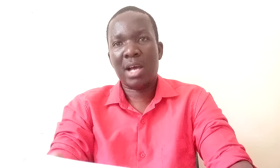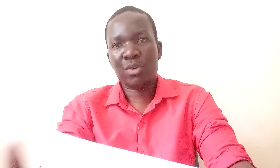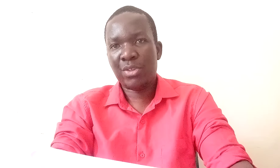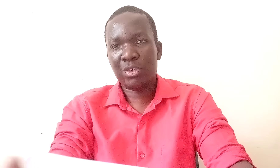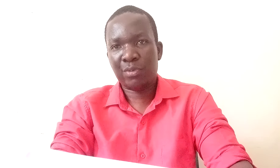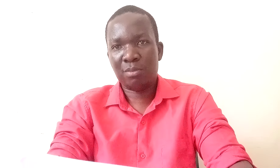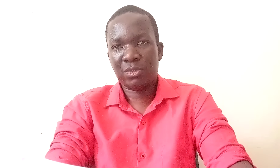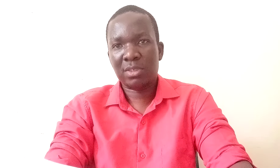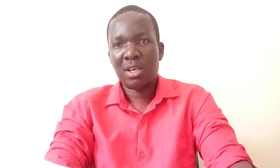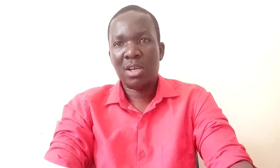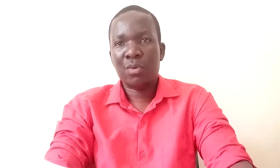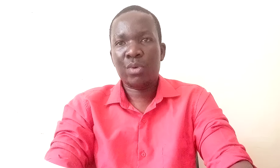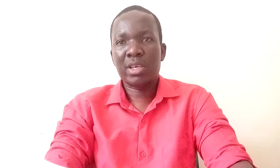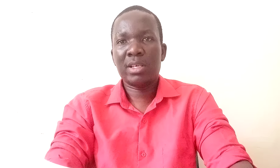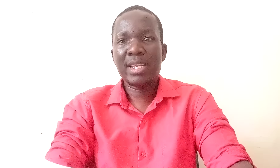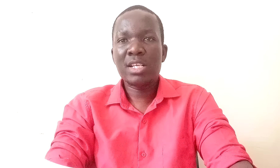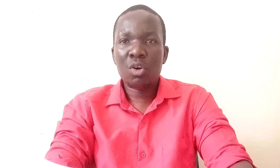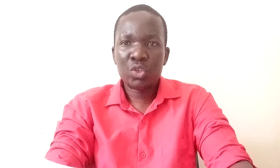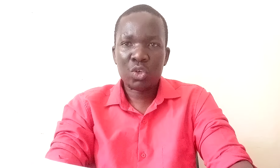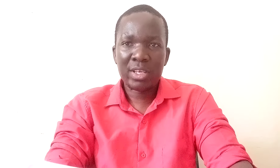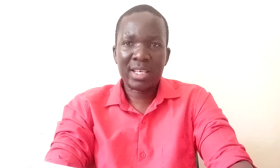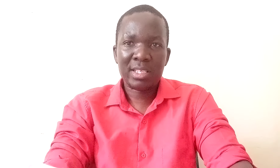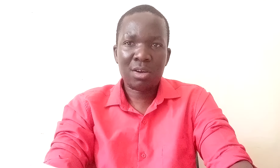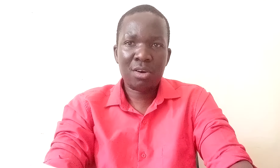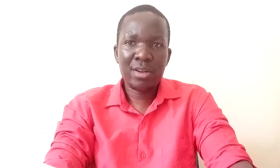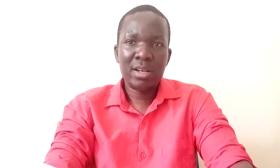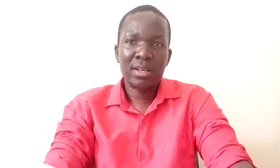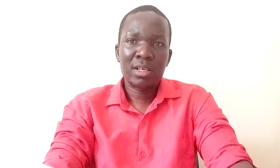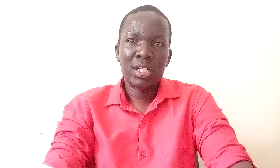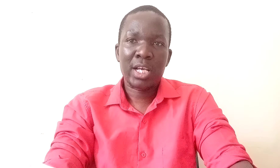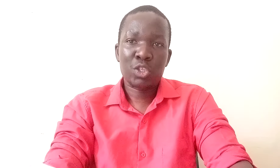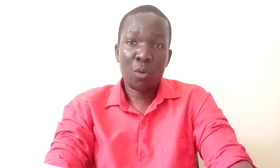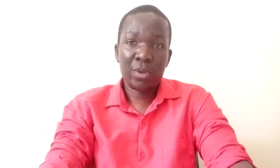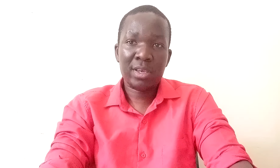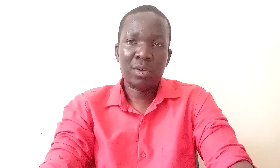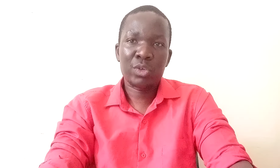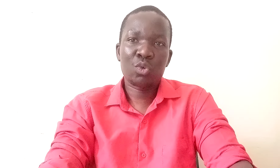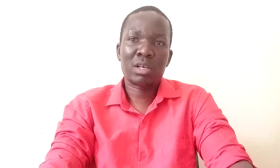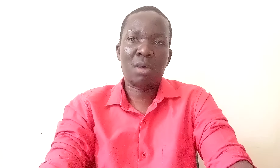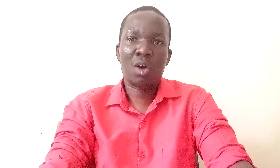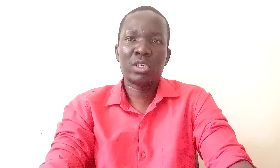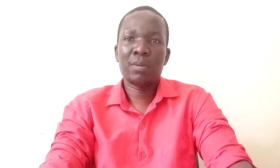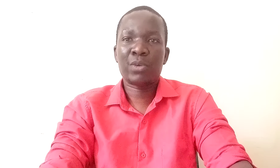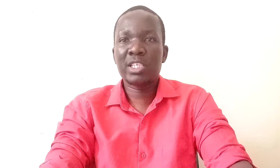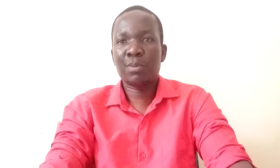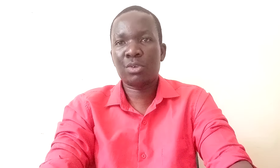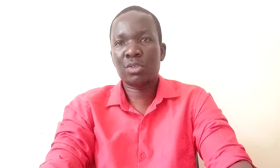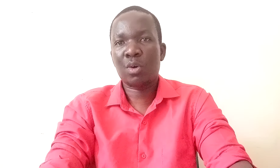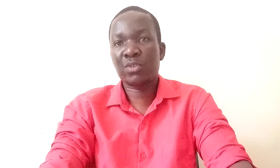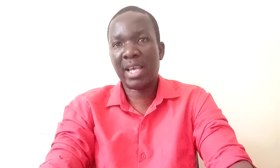all those forms. We did also in the second topic, which was about principles of